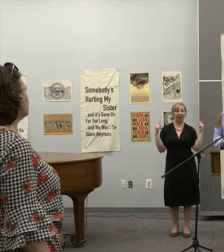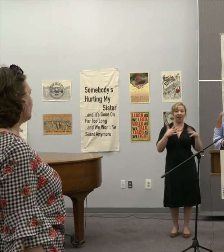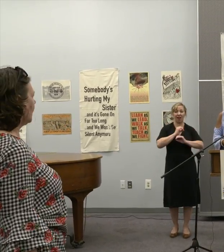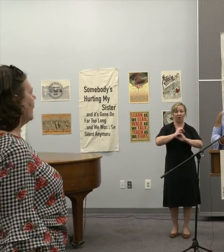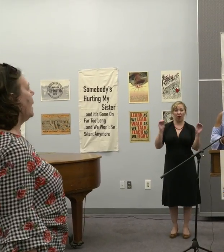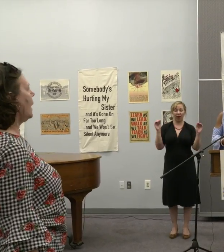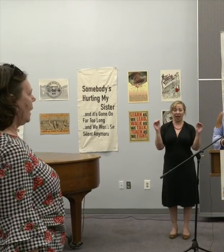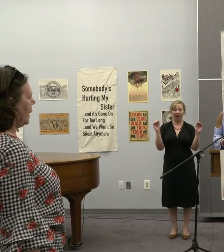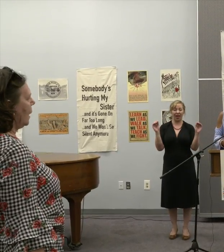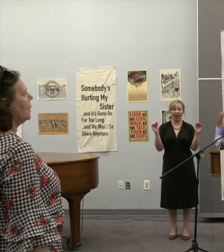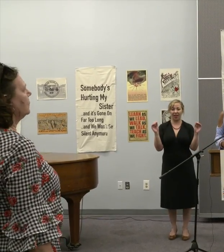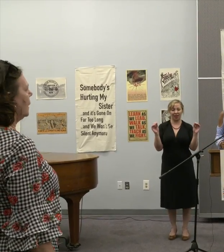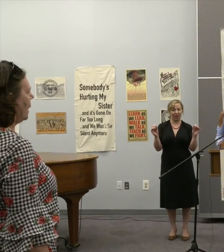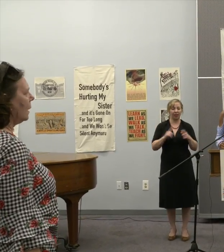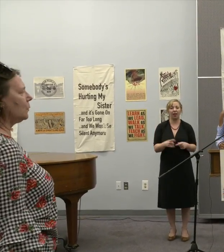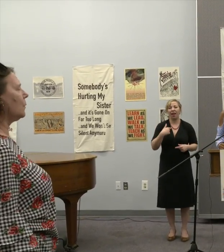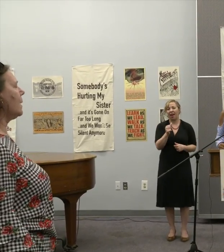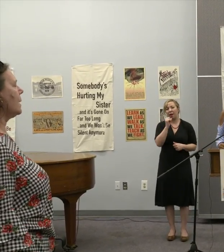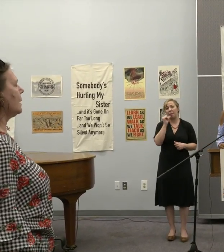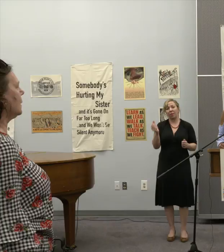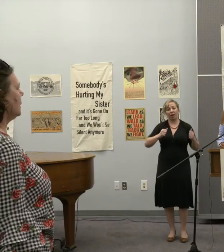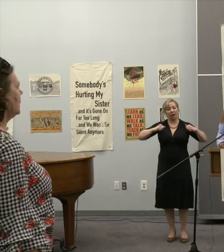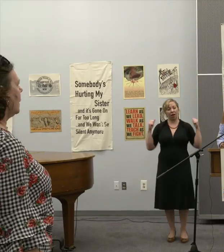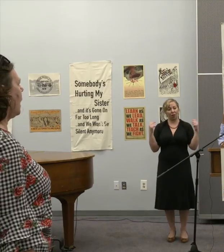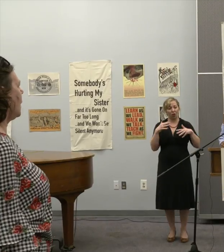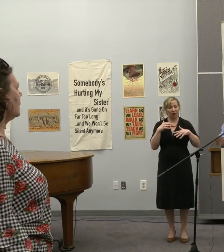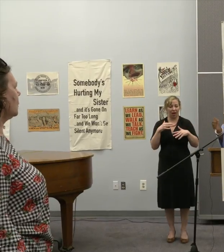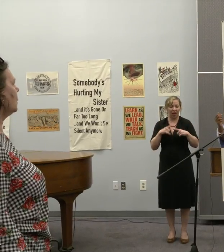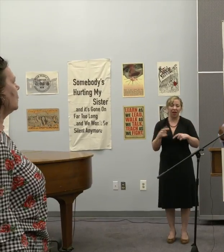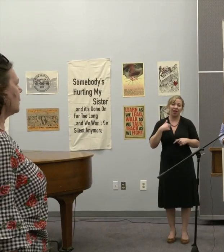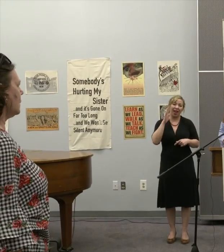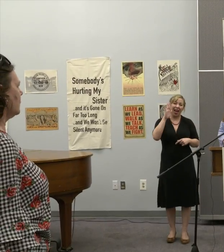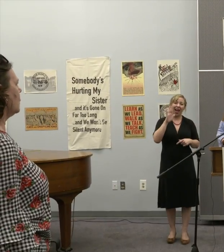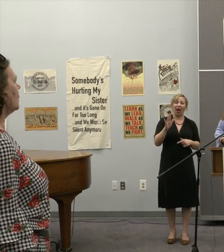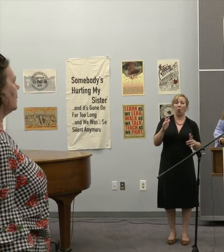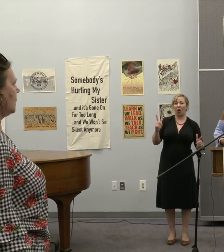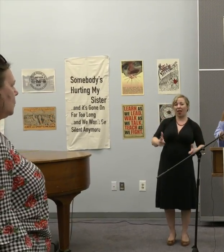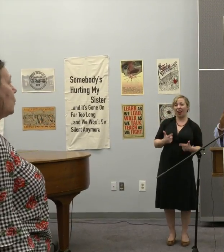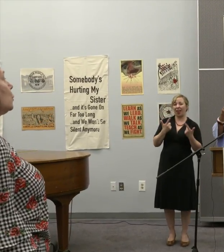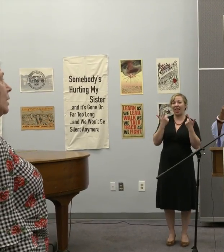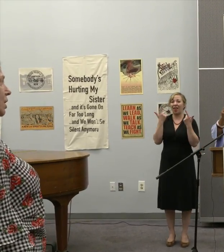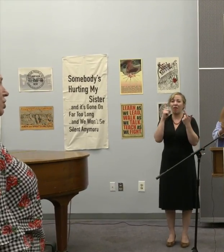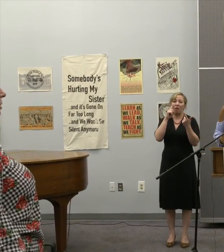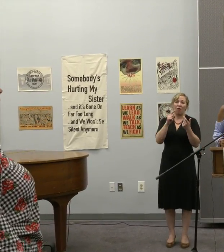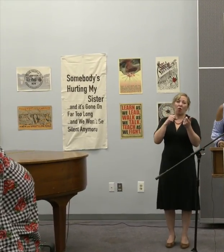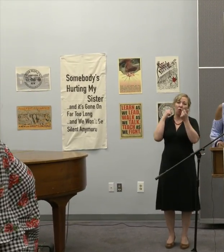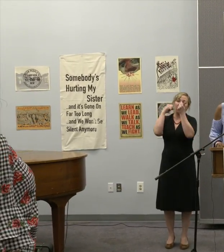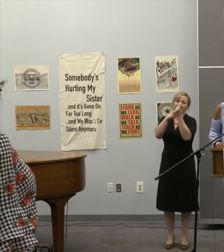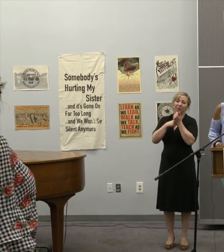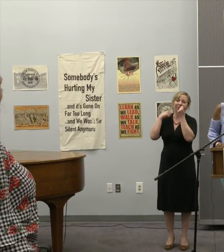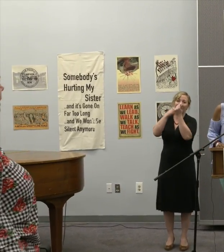afraid. I am not afraid. I will live for